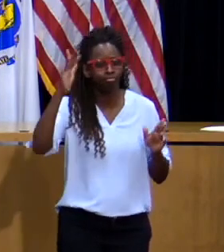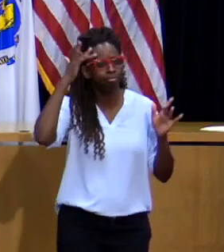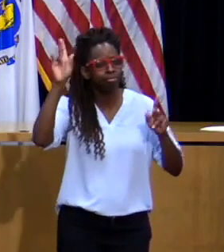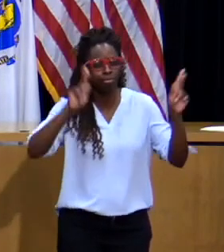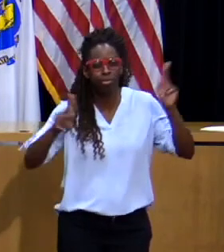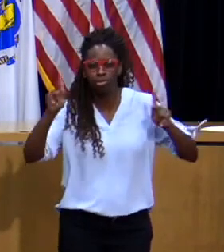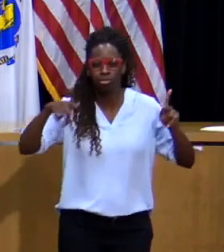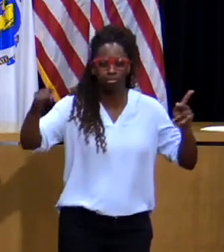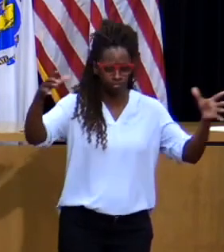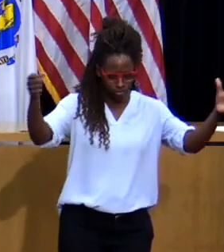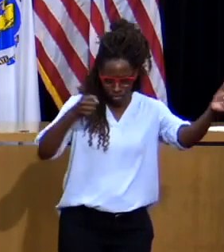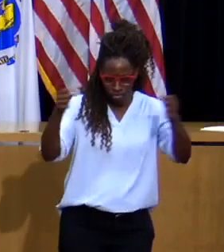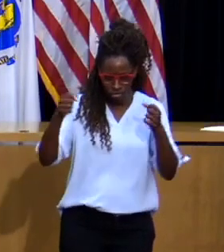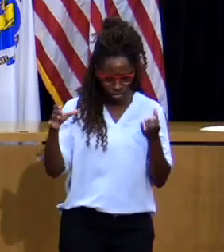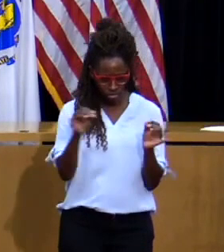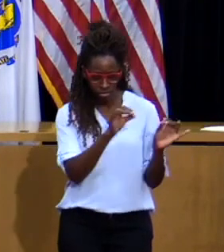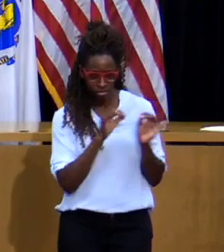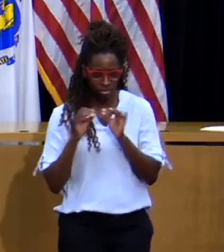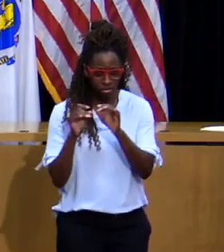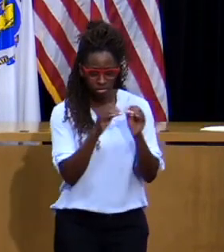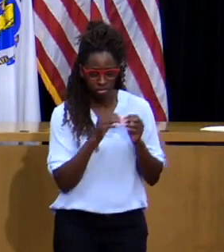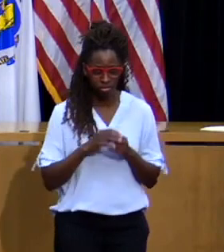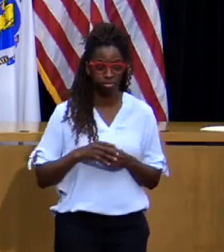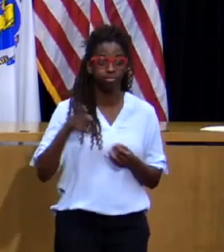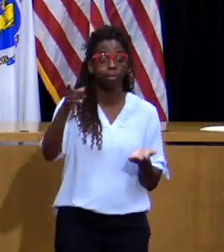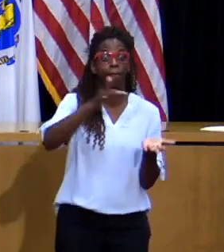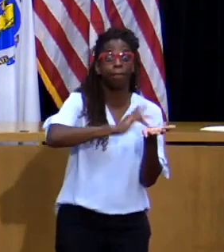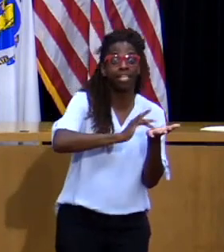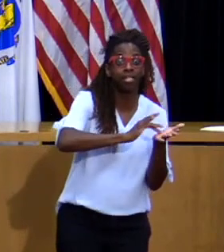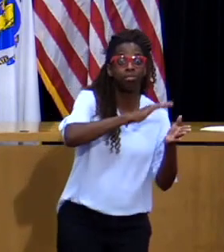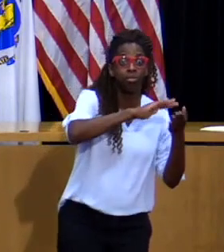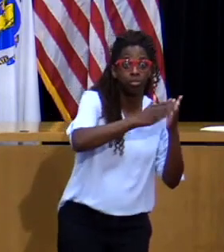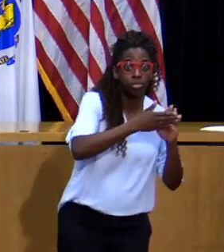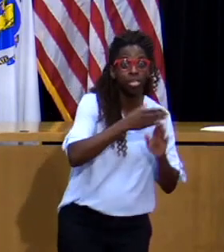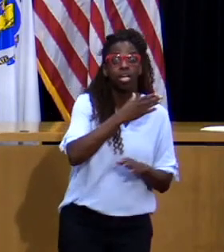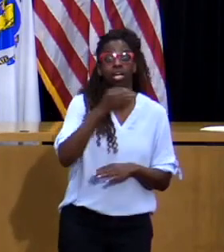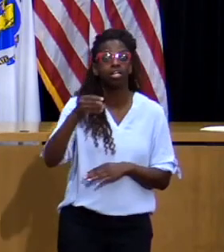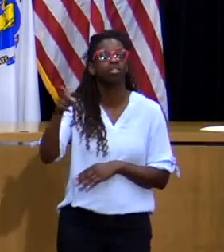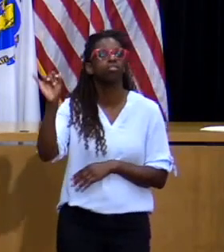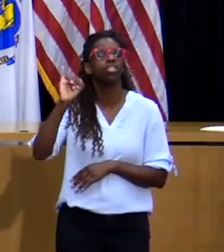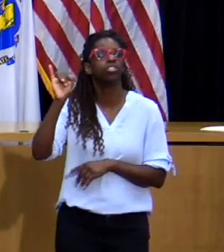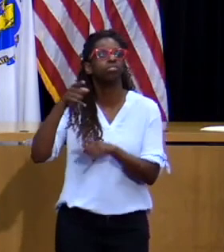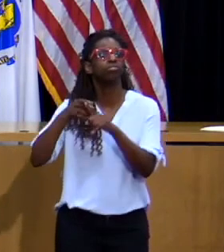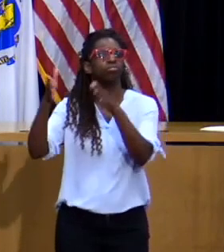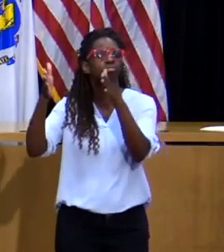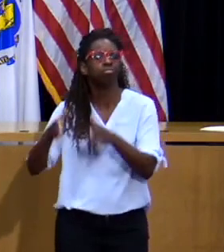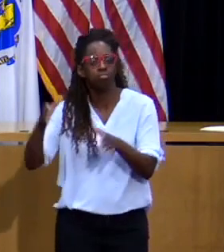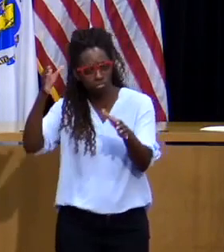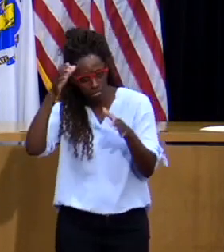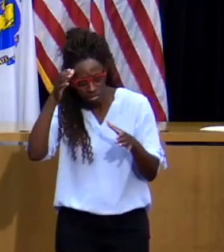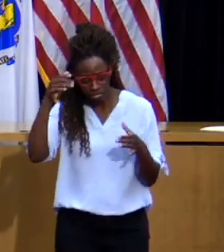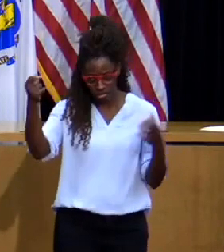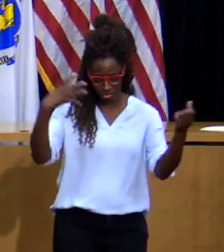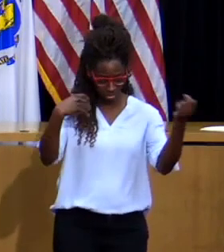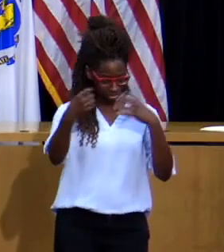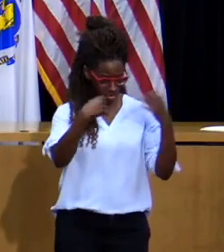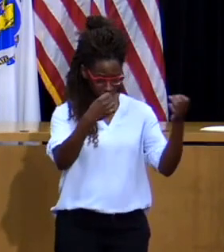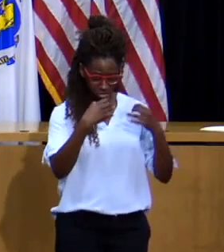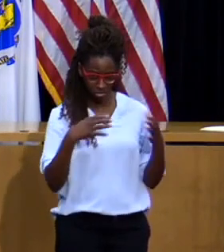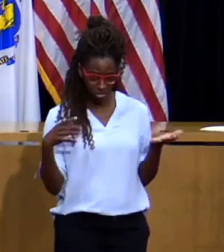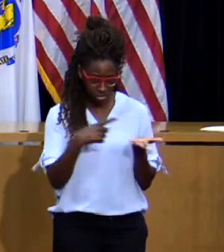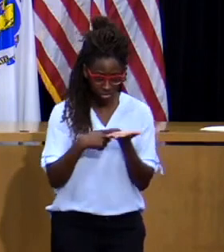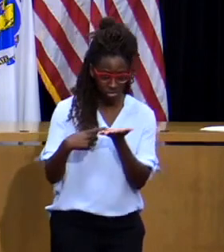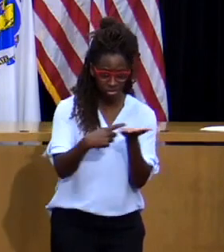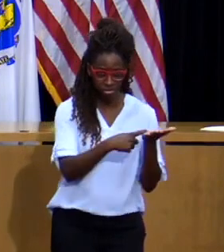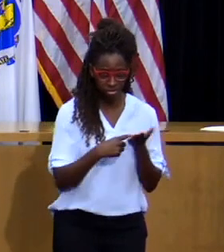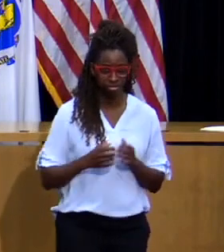as well as nationally recognized public health and infectious disease experts. We are fortunate to have several of these leaders serve